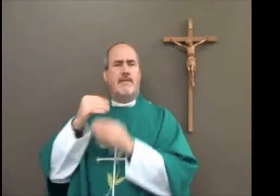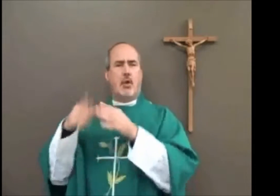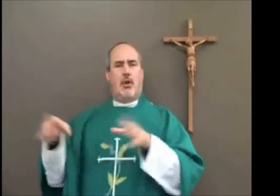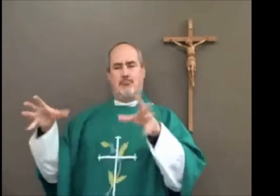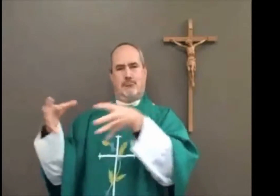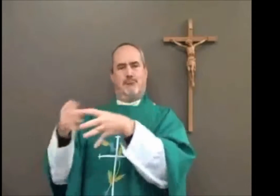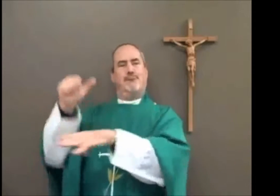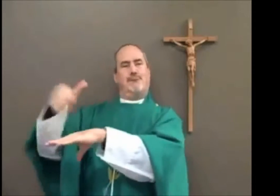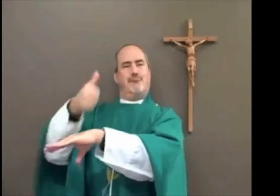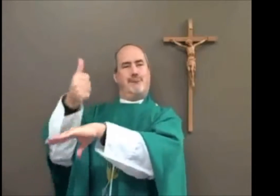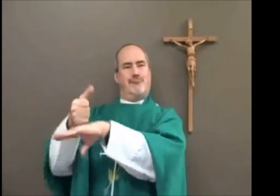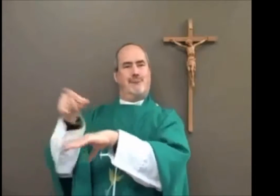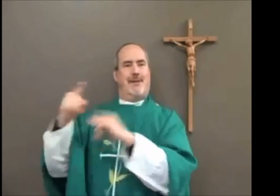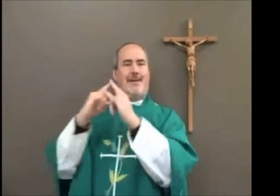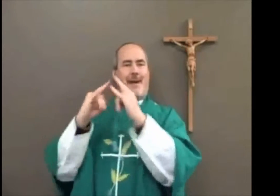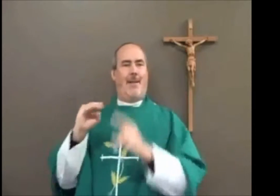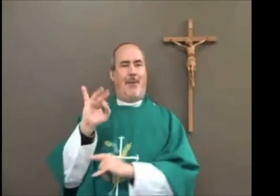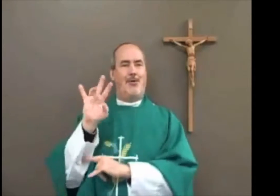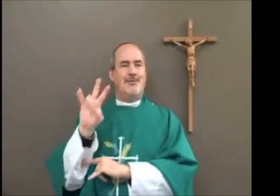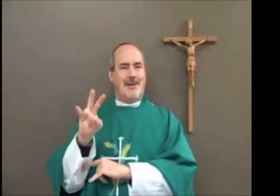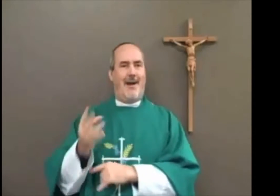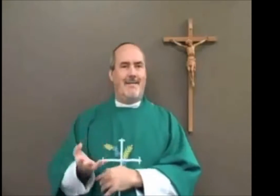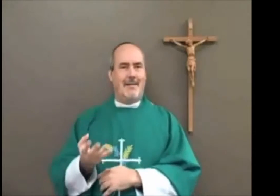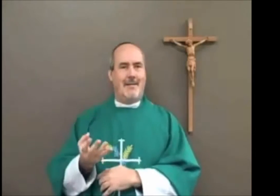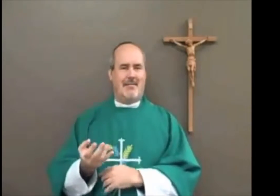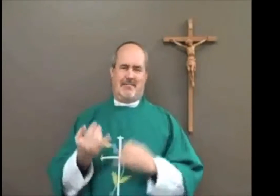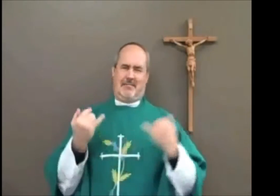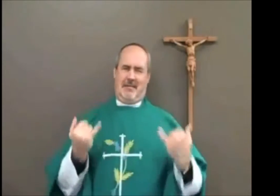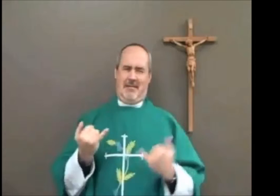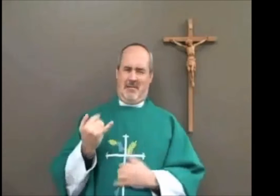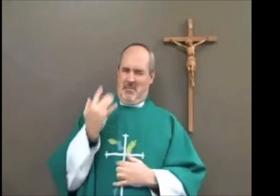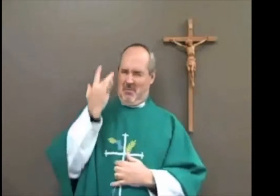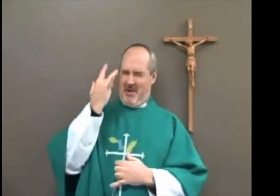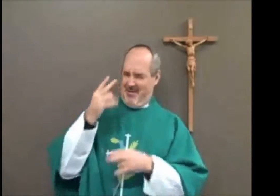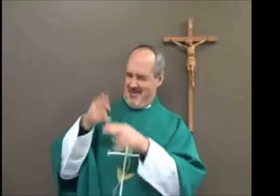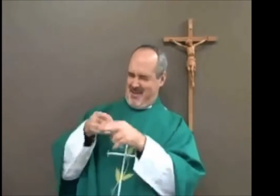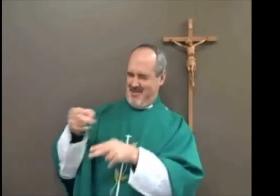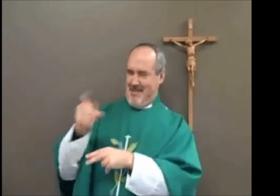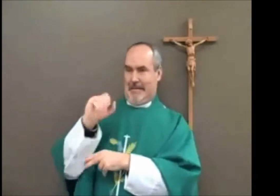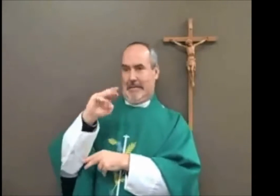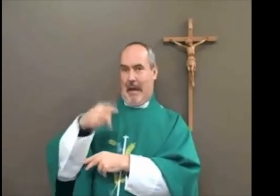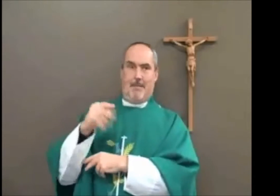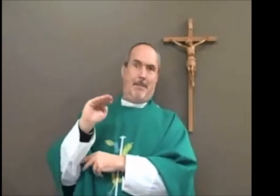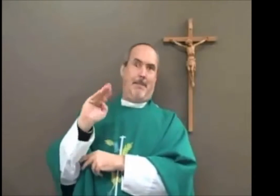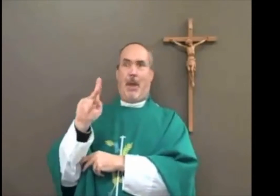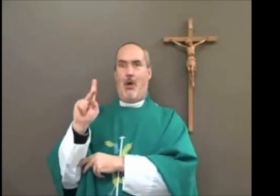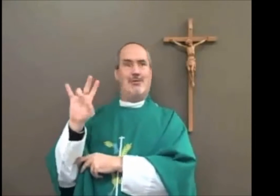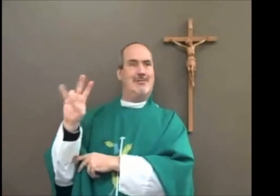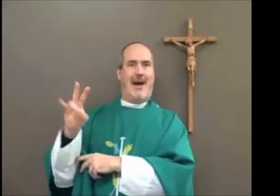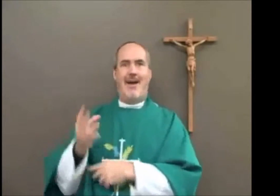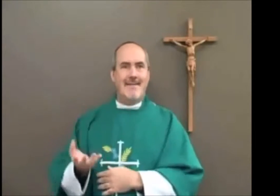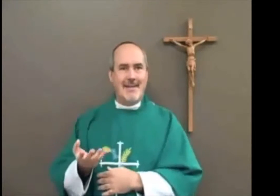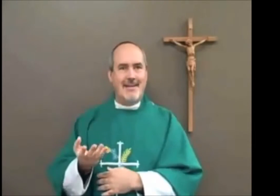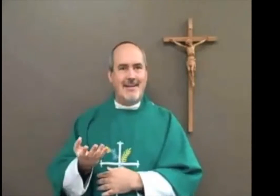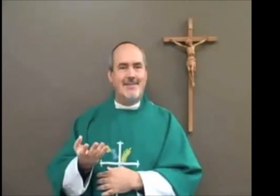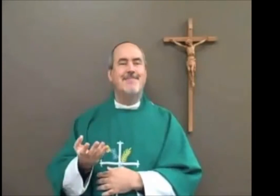There were also many deaf Catholic members that helped him set up Camp Mark 7. You may be wondering why they called it